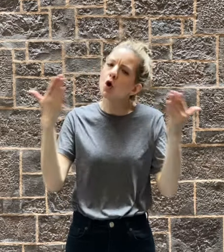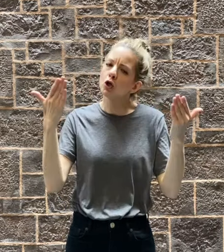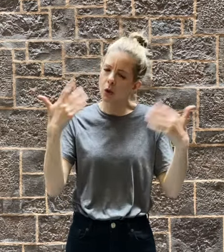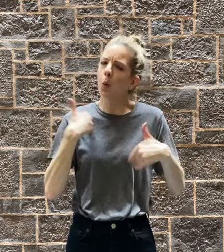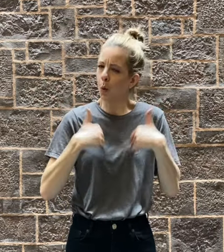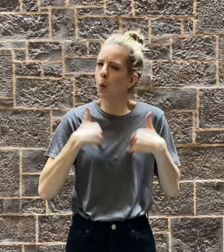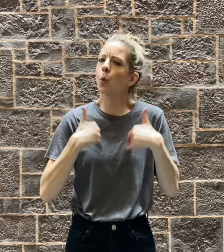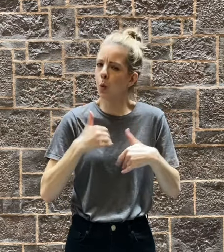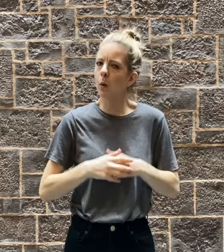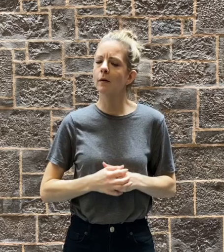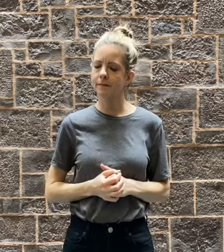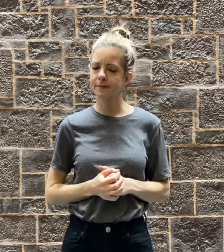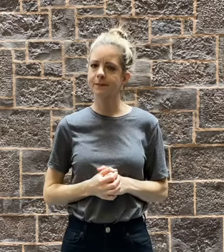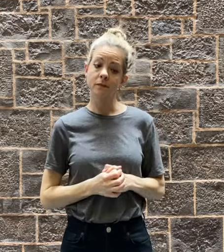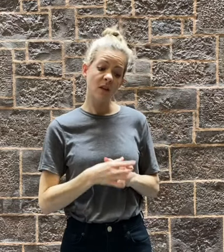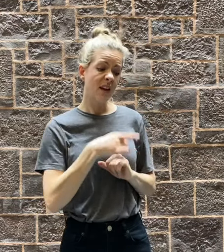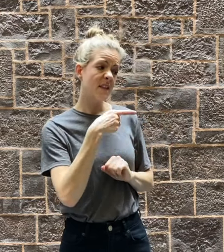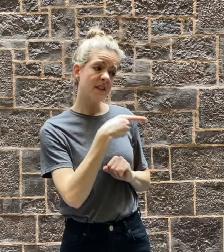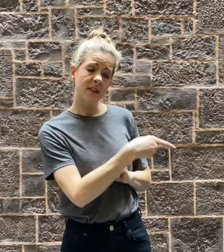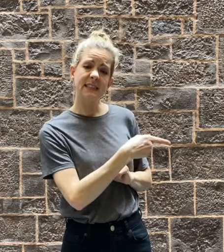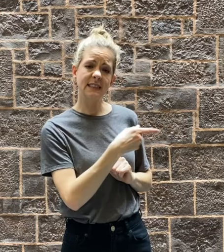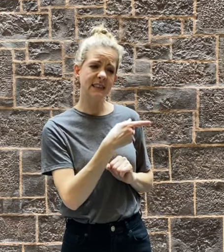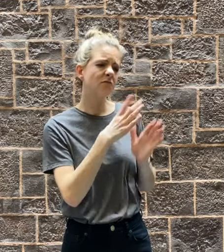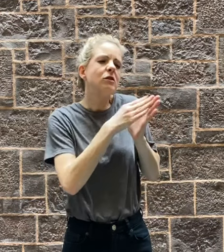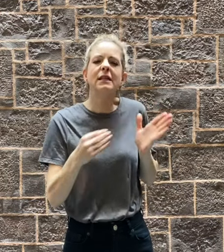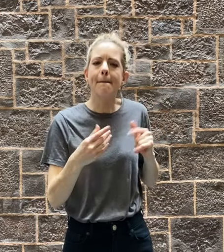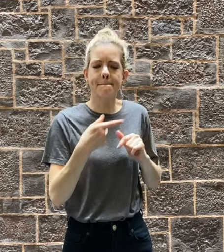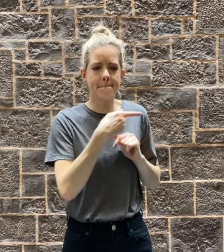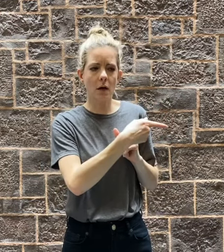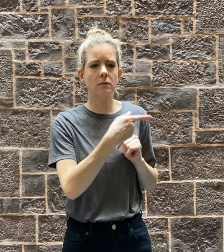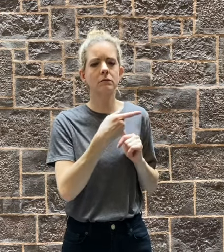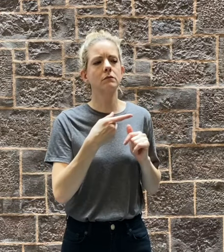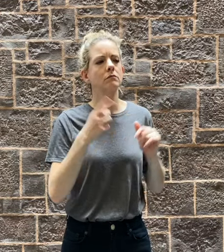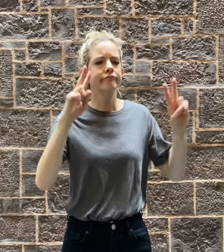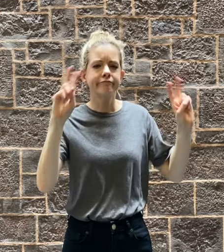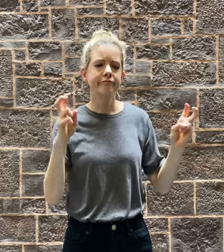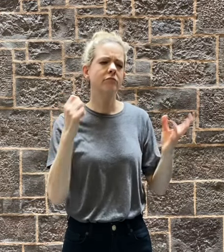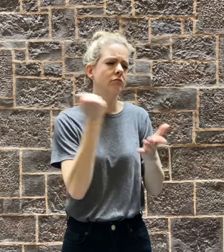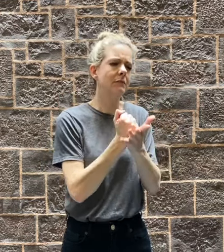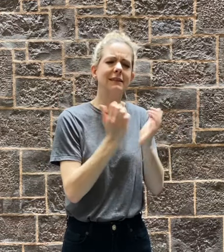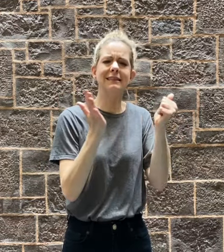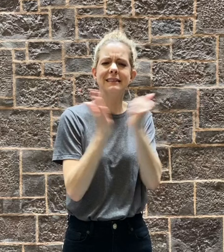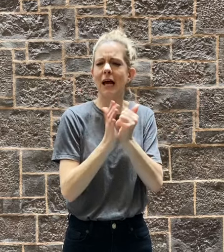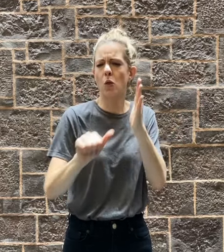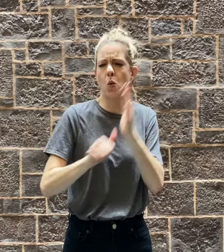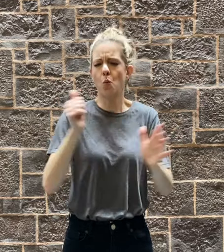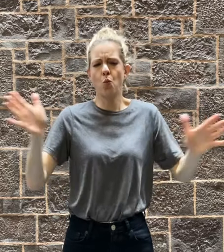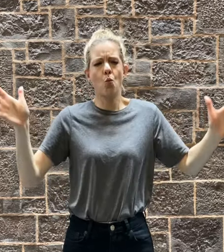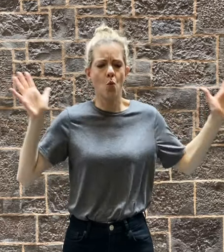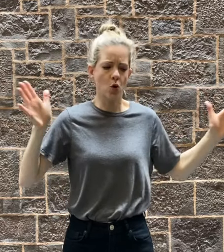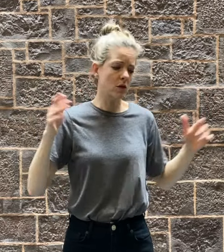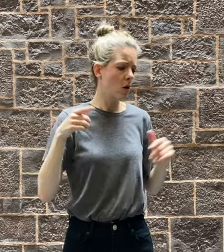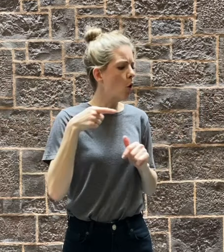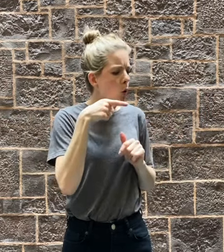This part, one of them is called Nailed to the Bitter Wood. And this line here, like,